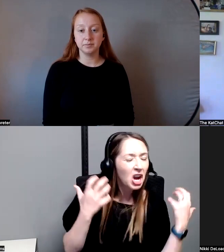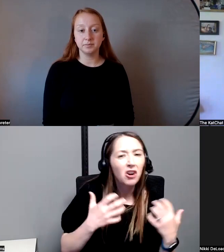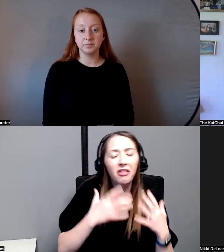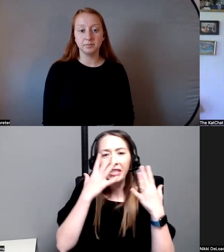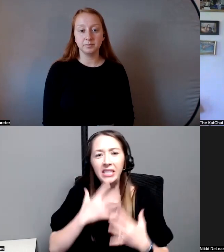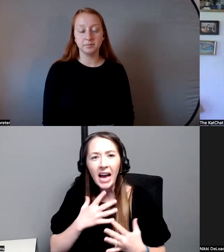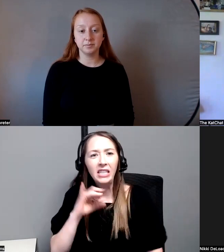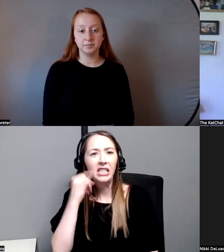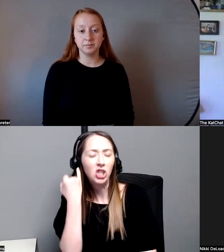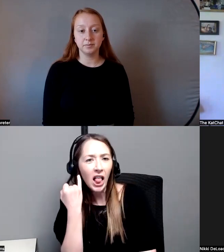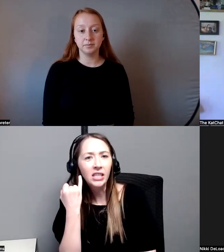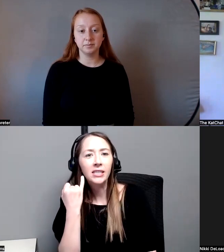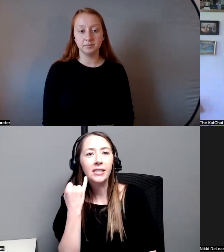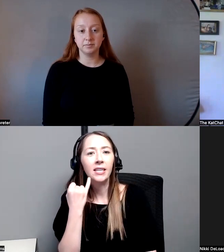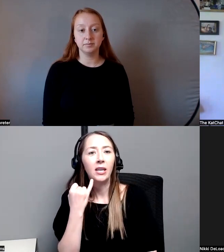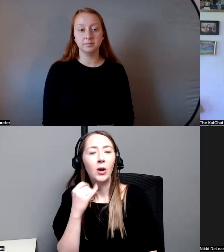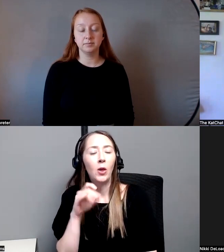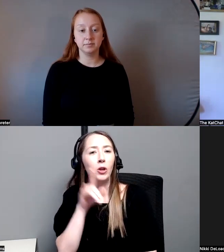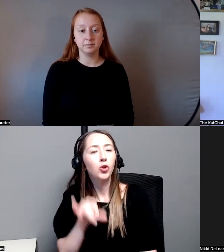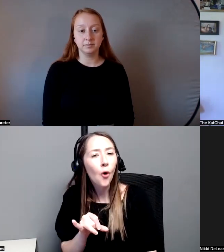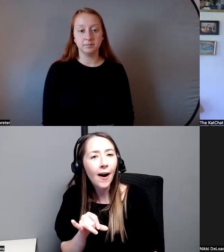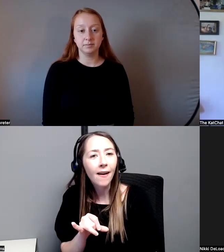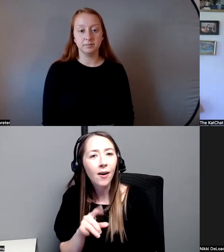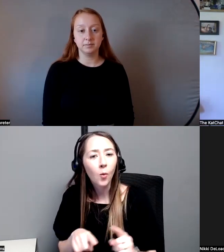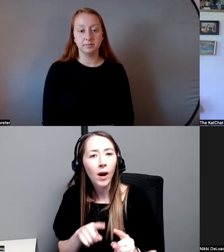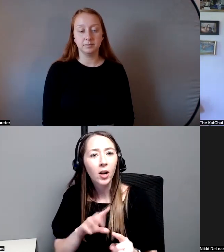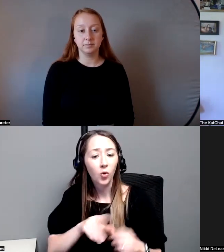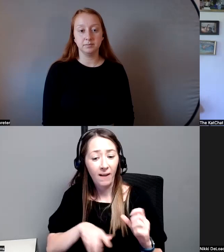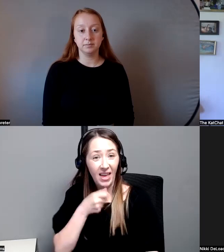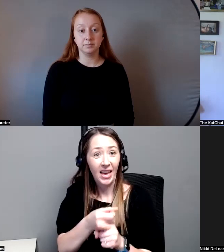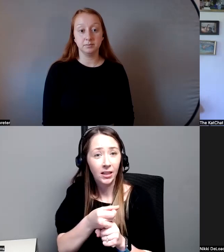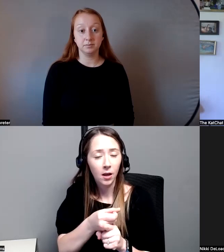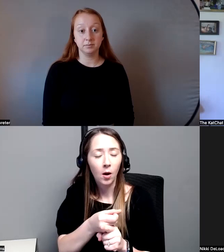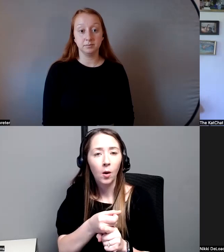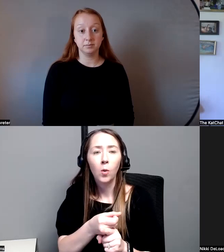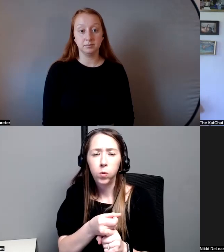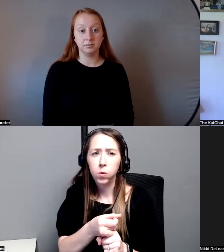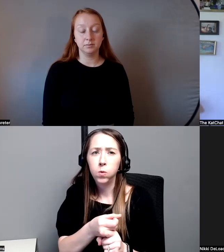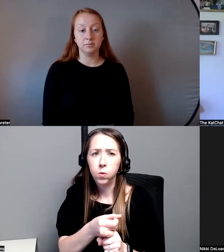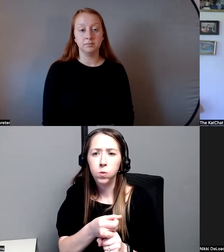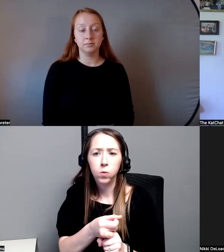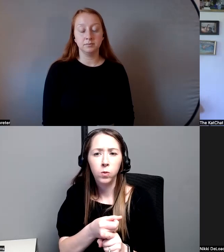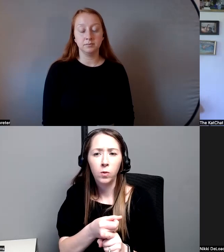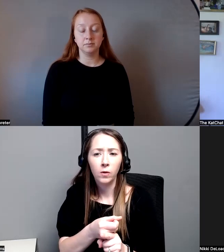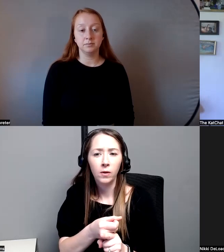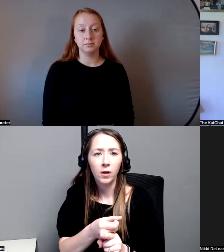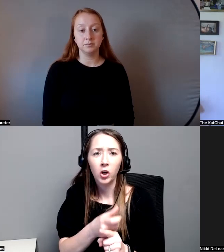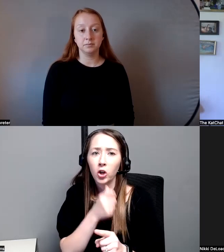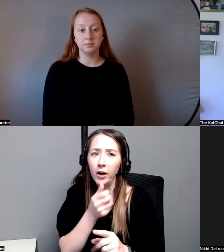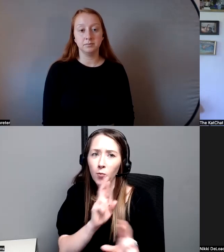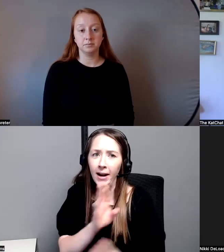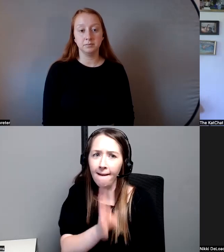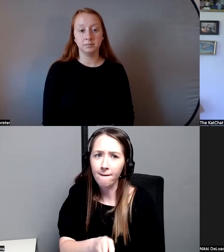and jealousy and but when grief hits, like nobody's prepared for